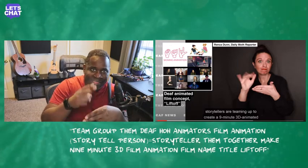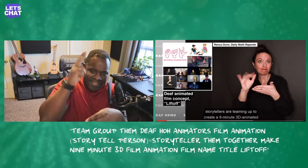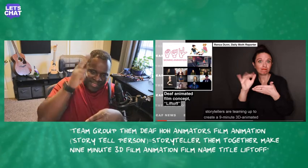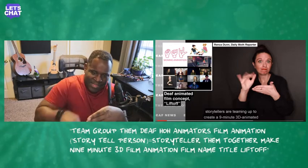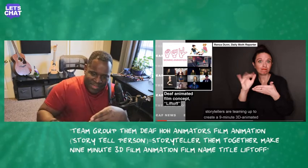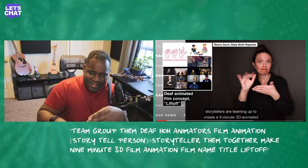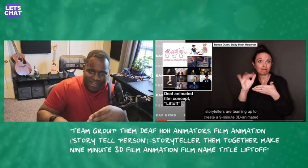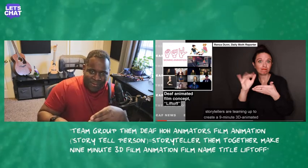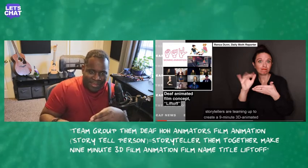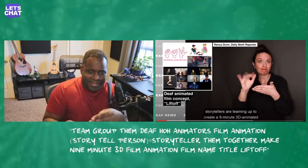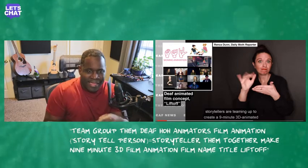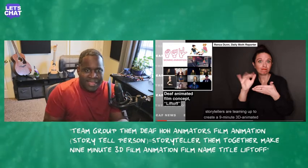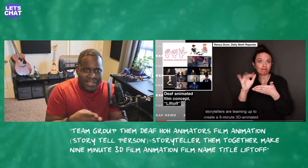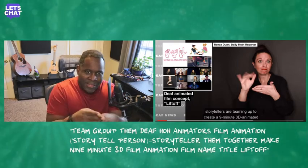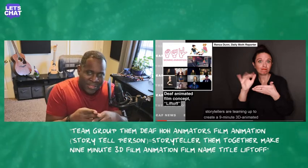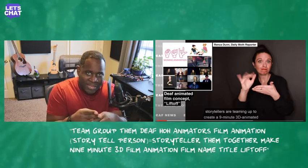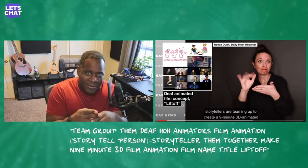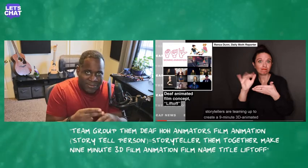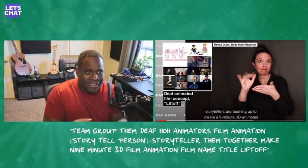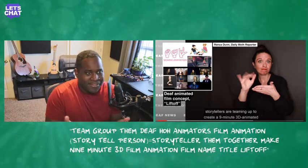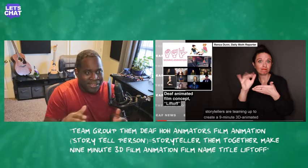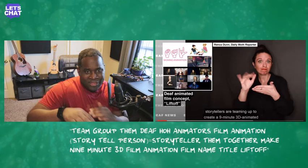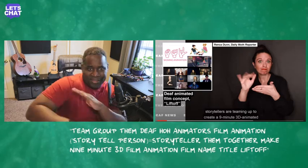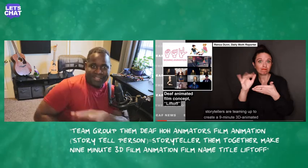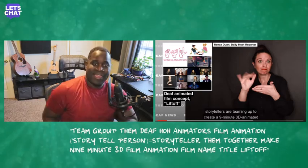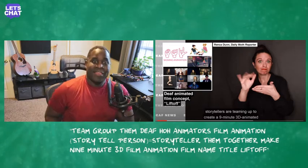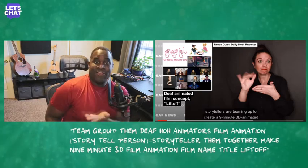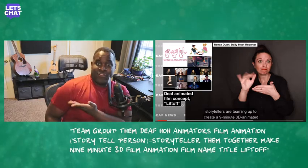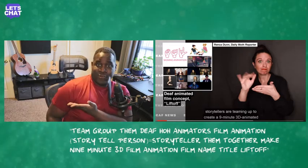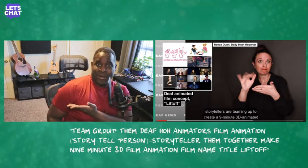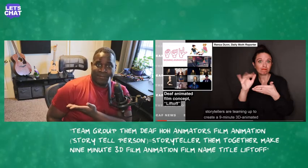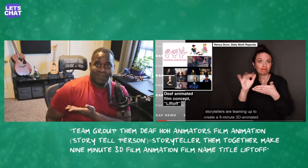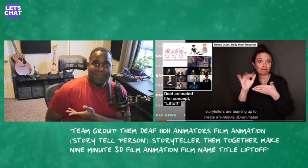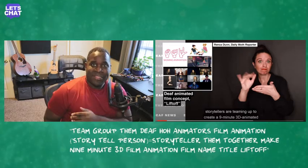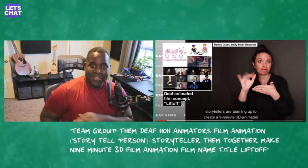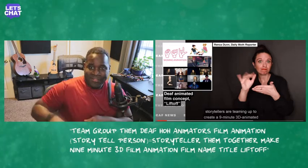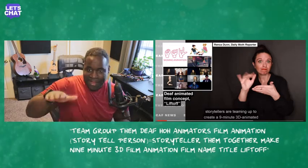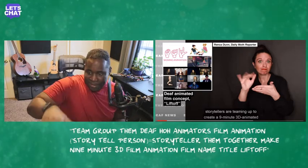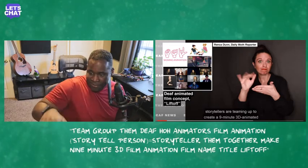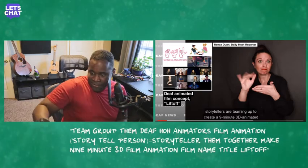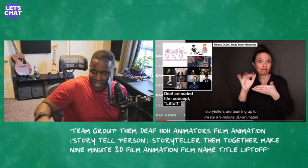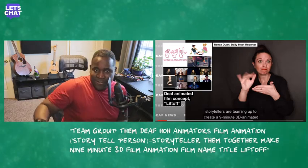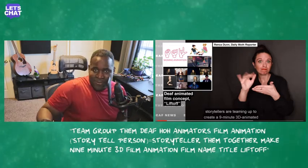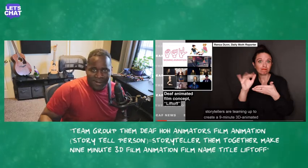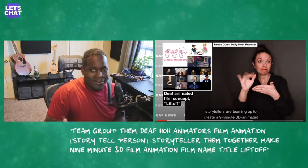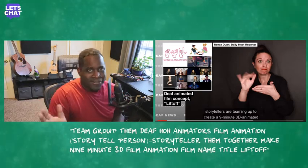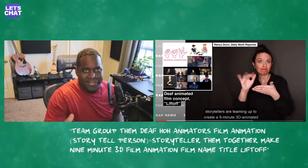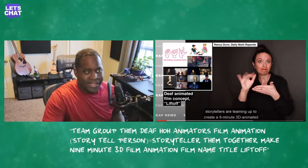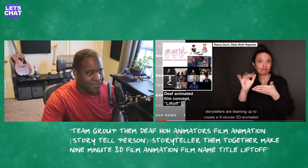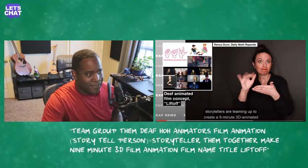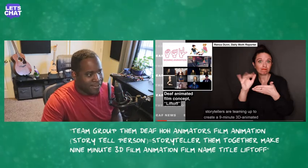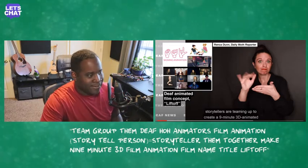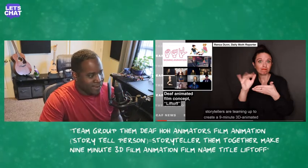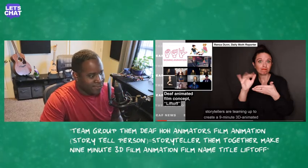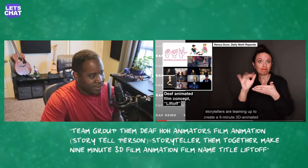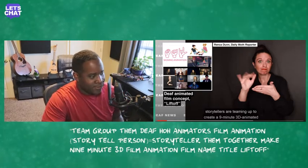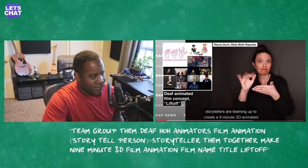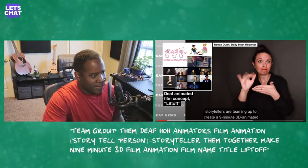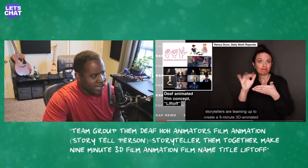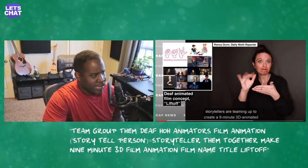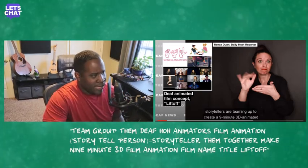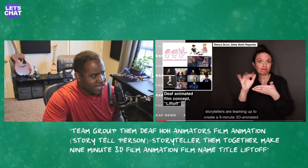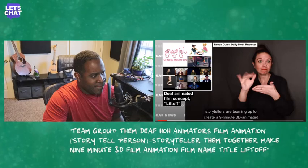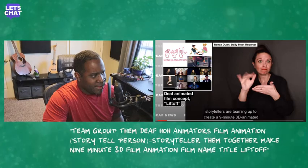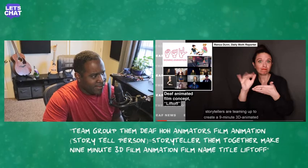sign short like this. You can sign short like that. You can even do this. You can say short. You can talk about a person that's short. There's a lot of different ways to sign short.